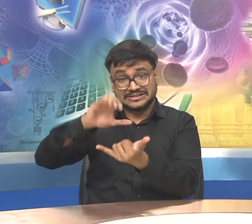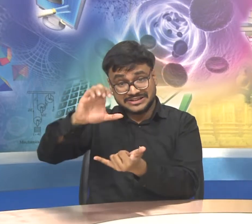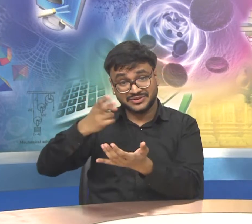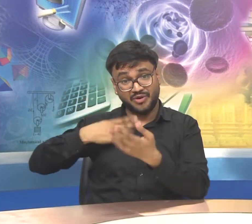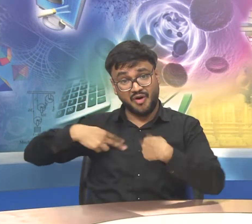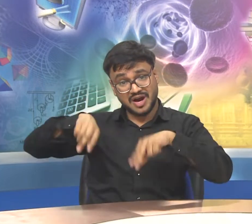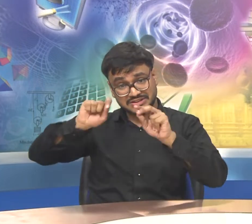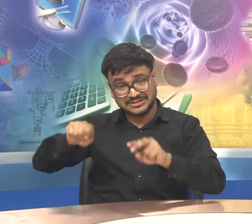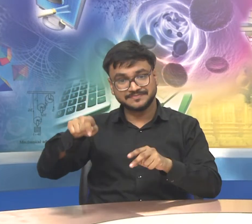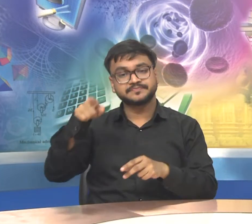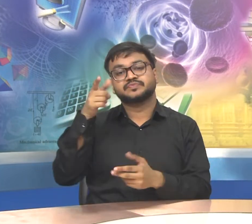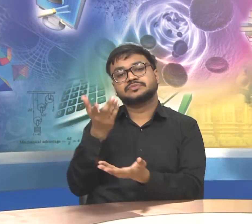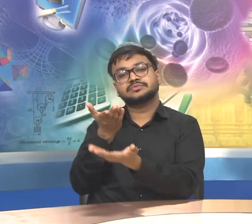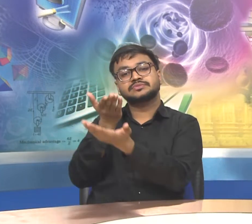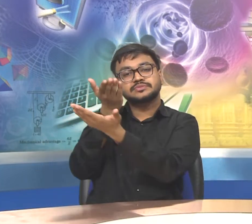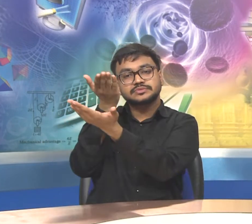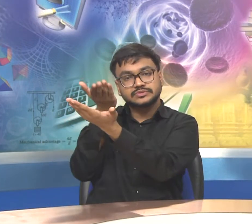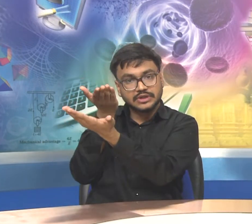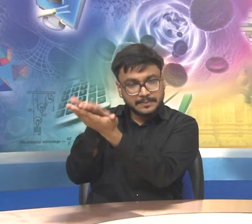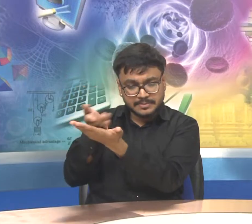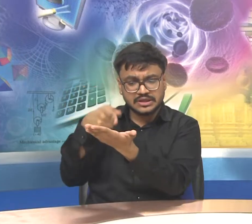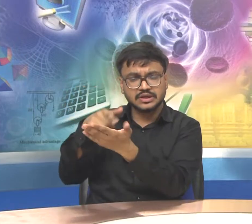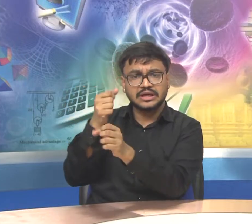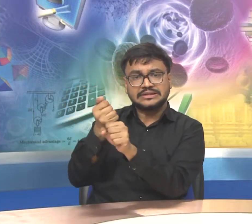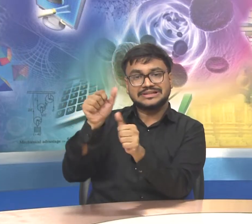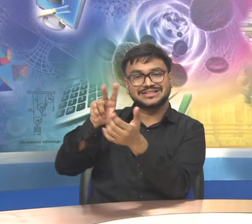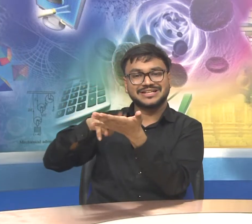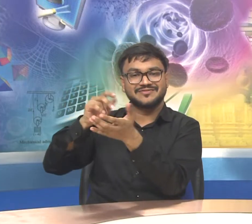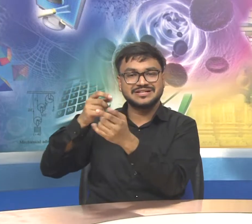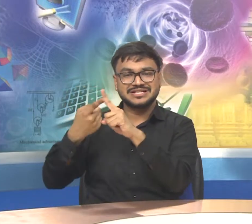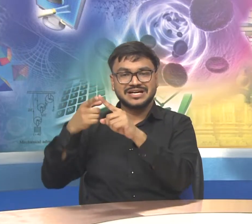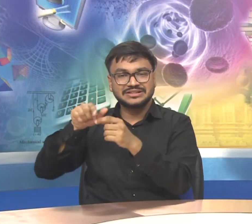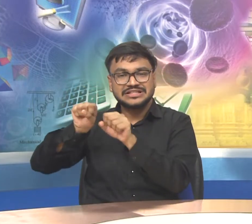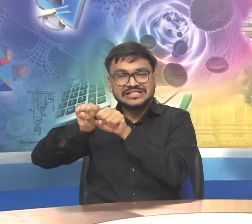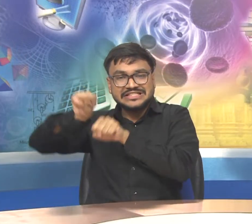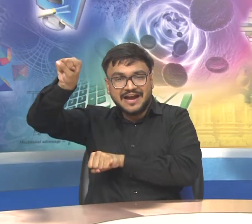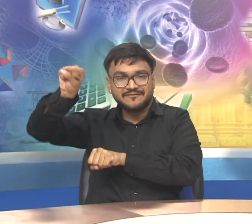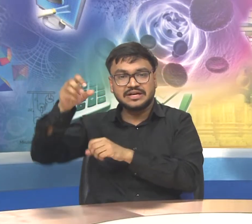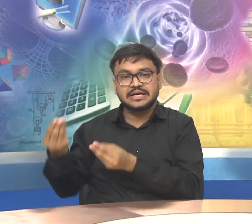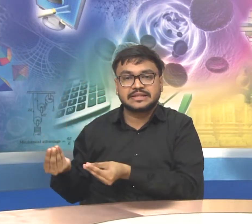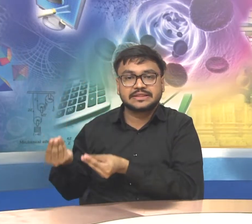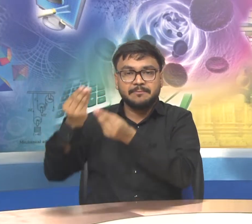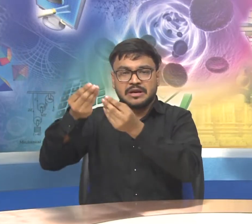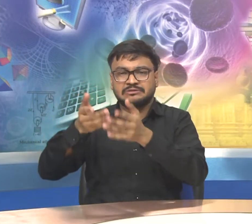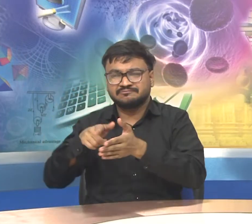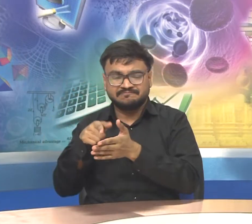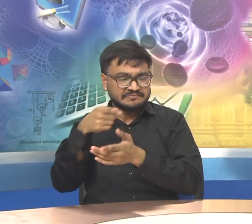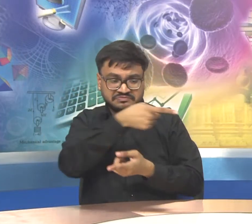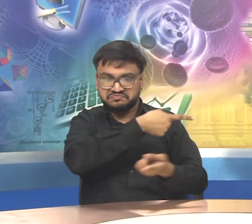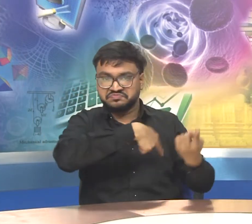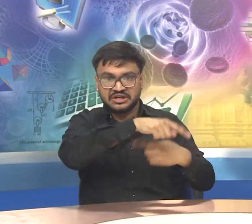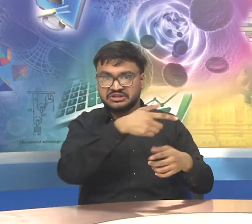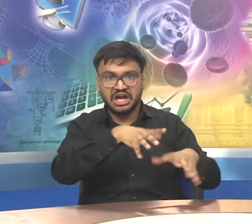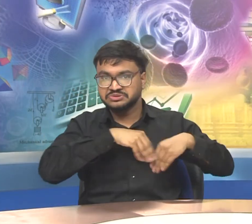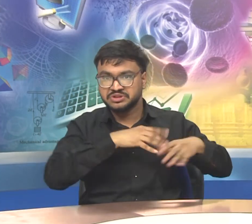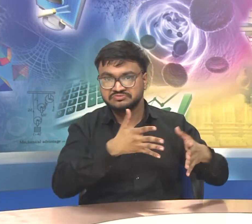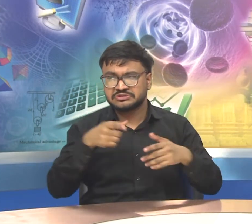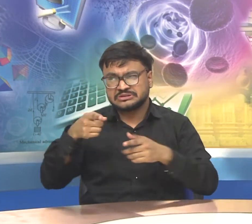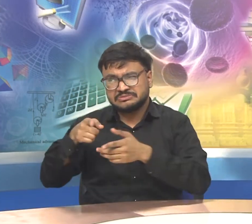can use its discretion and grant special leave to appeal to